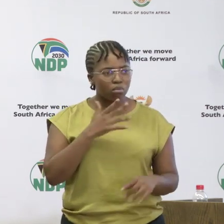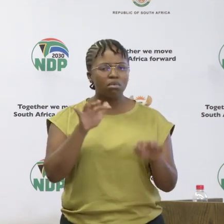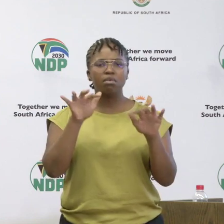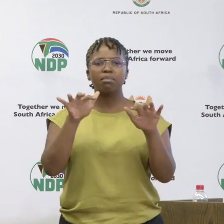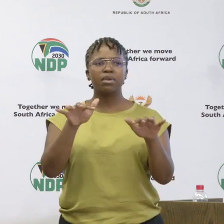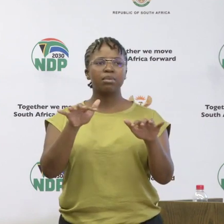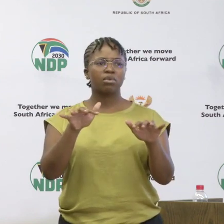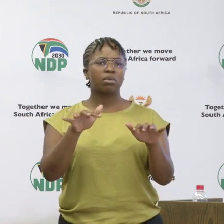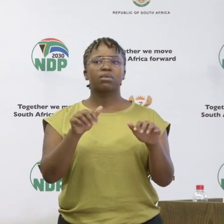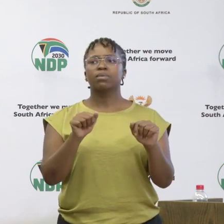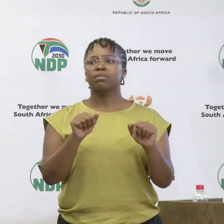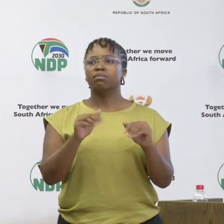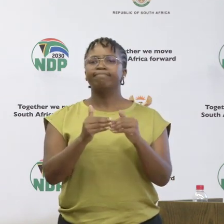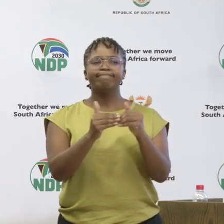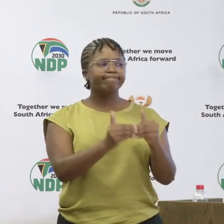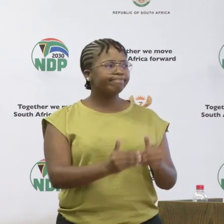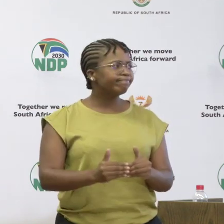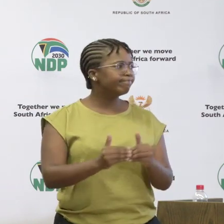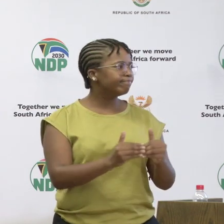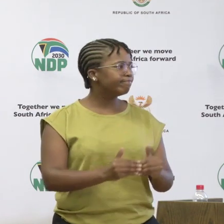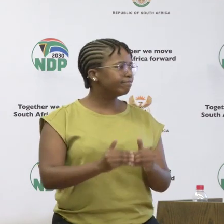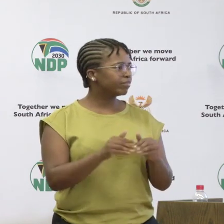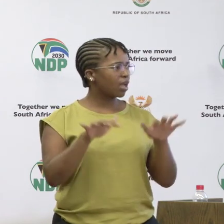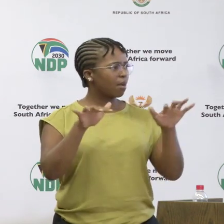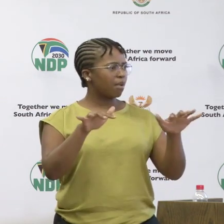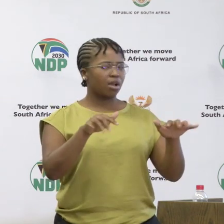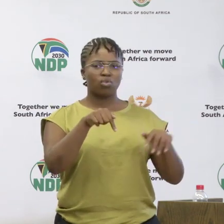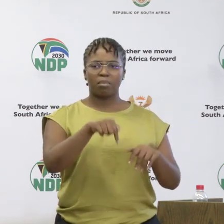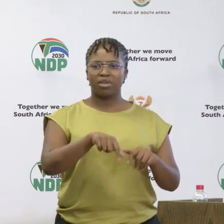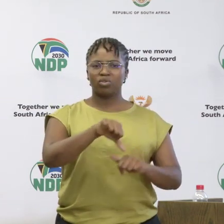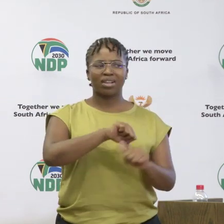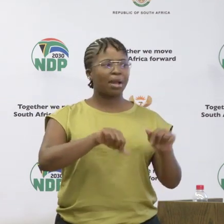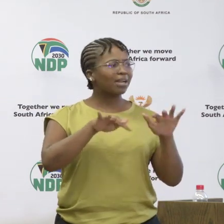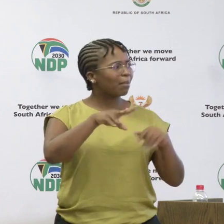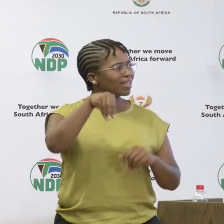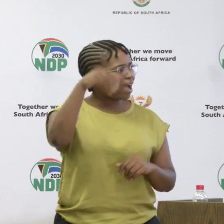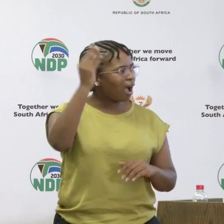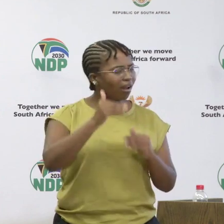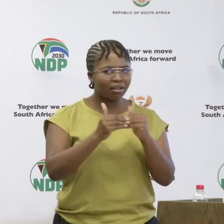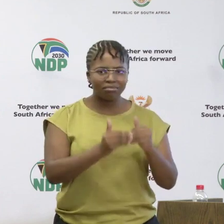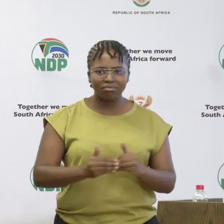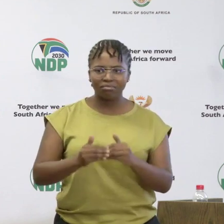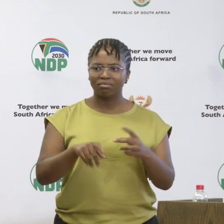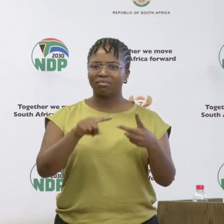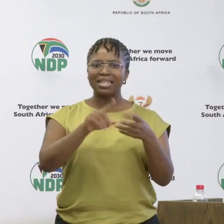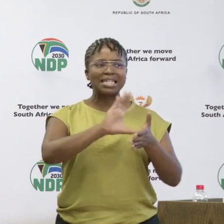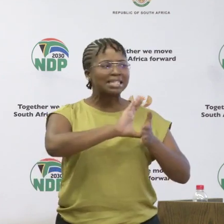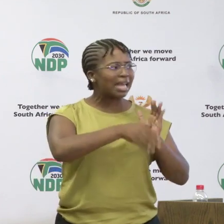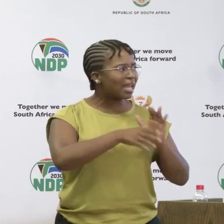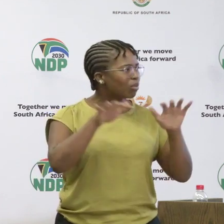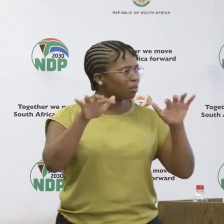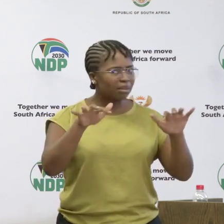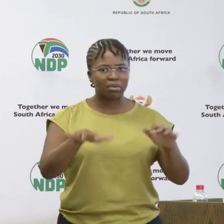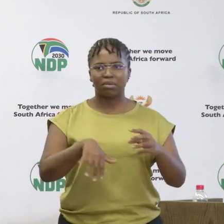care of the most vulnerable of our society, the elderly, people with disability, those